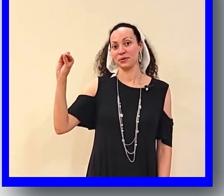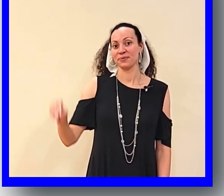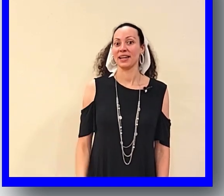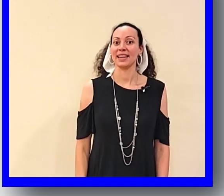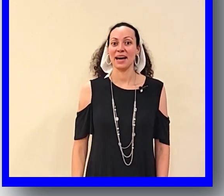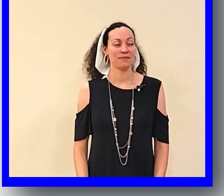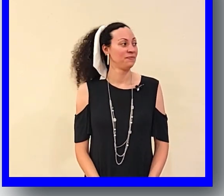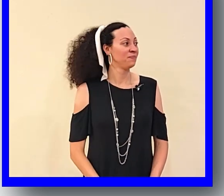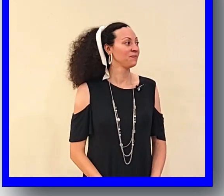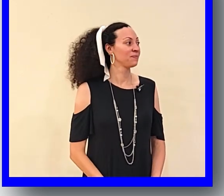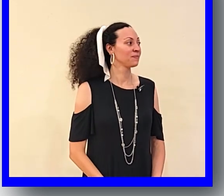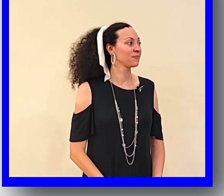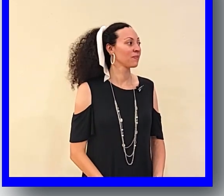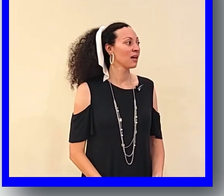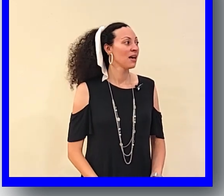Zoo, like that.